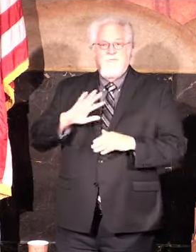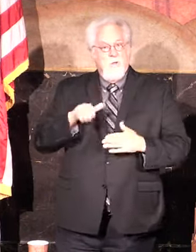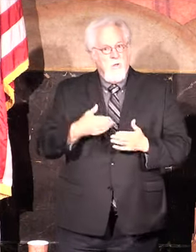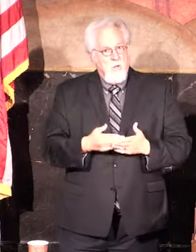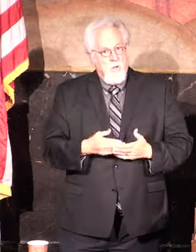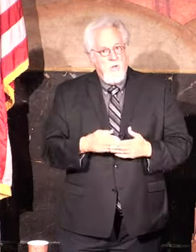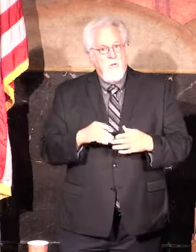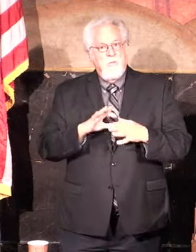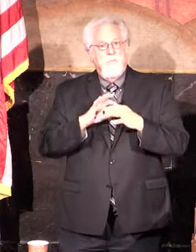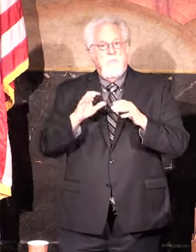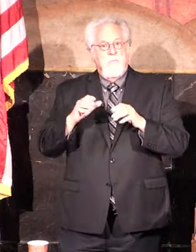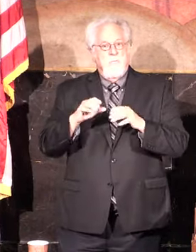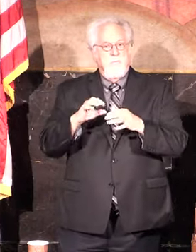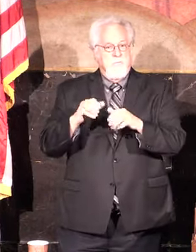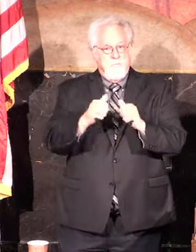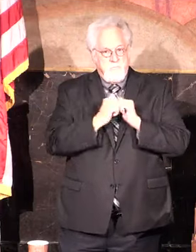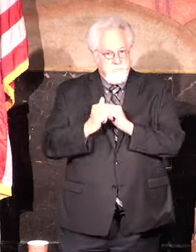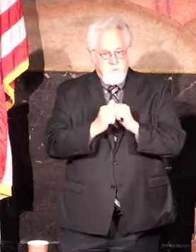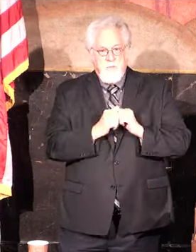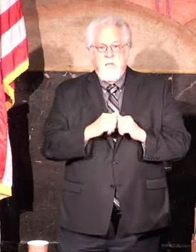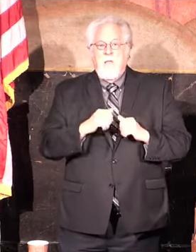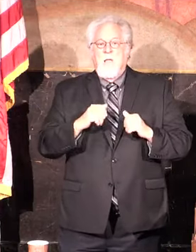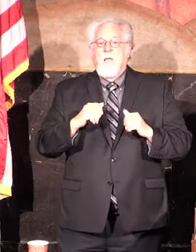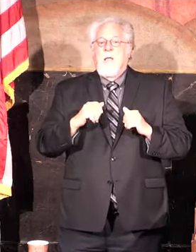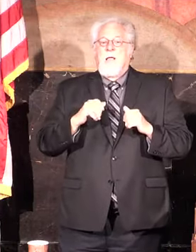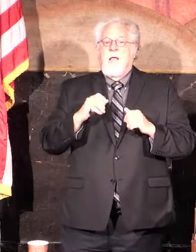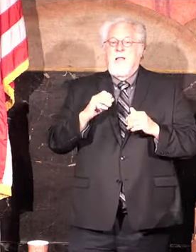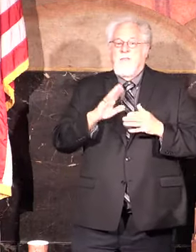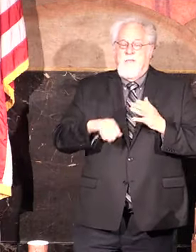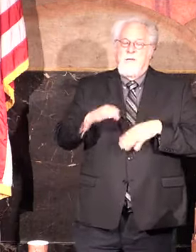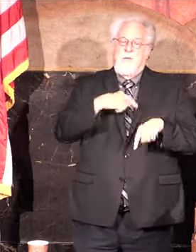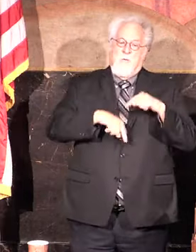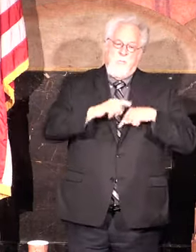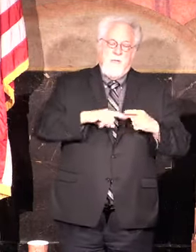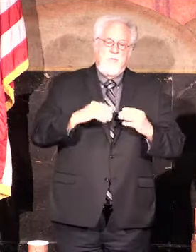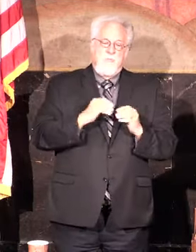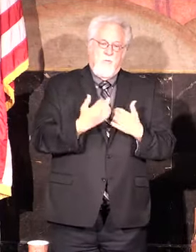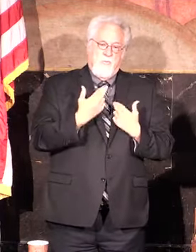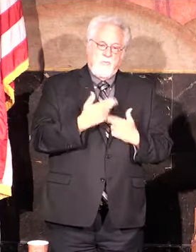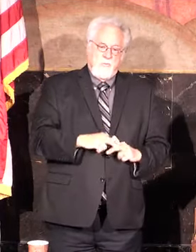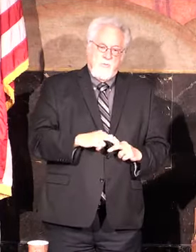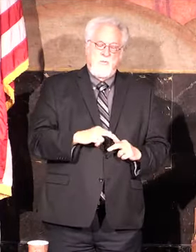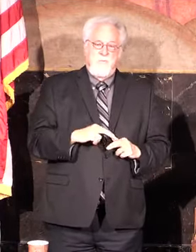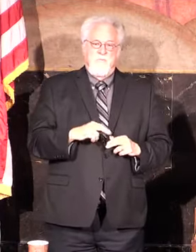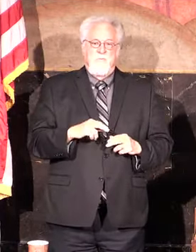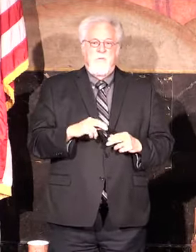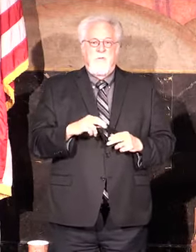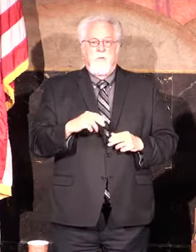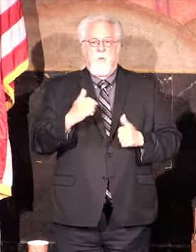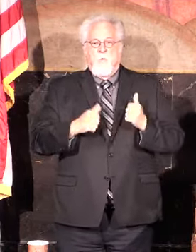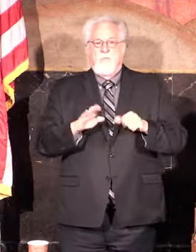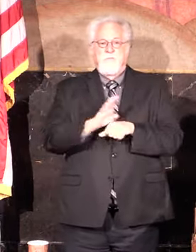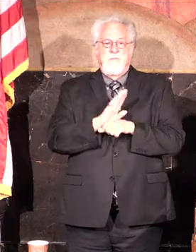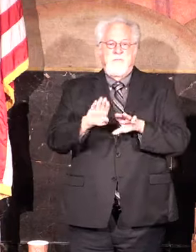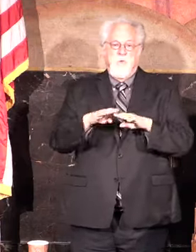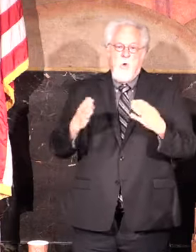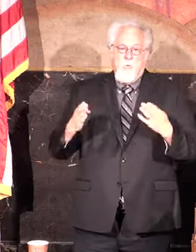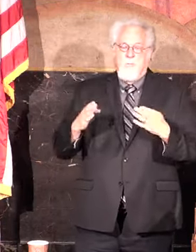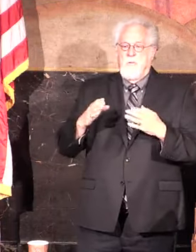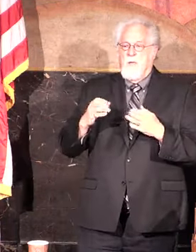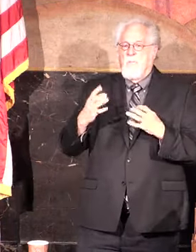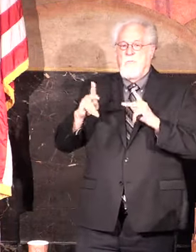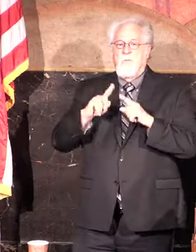engage in these measures. And we can do it without being more restrictive in terms of the businesses that are open and the occupancy limits and all of